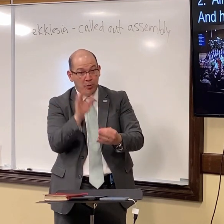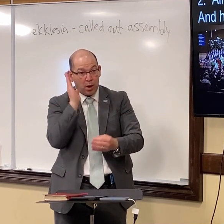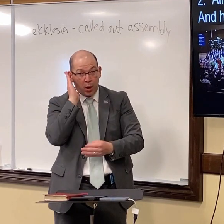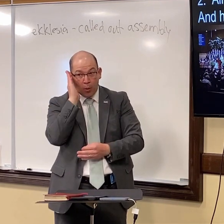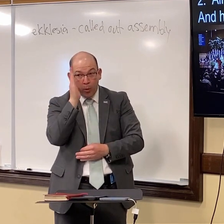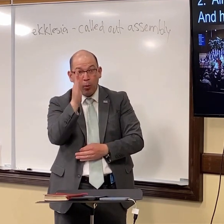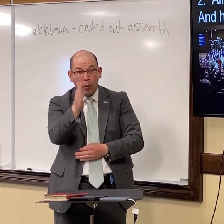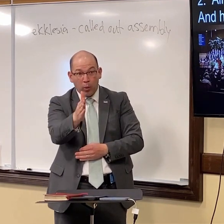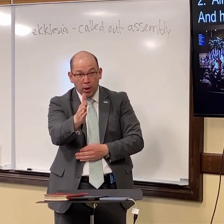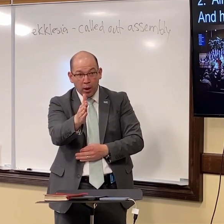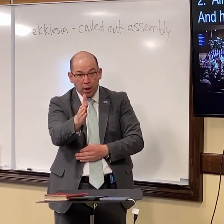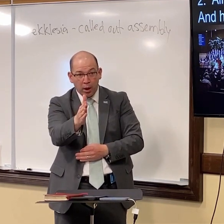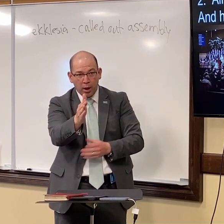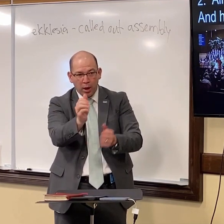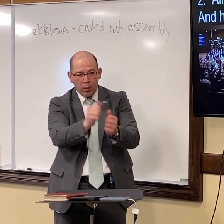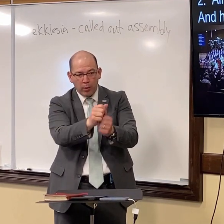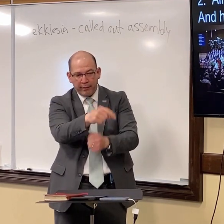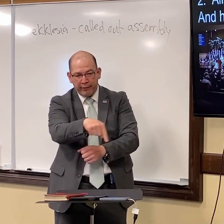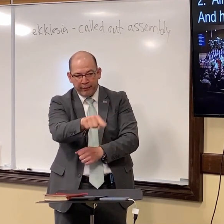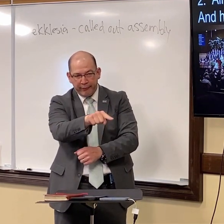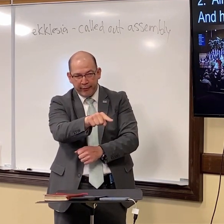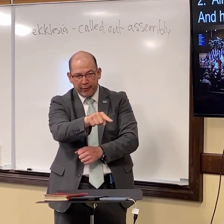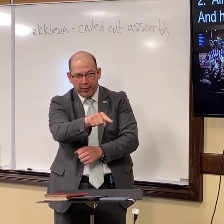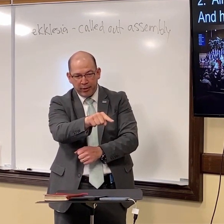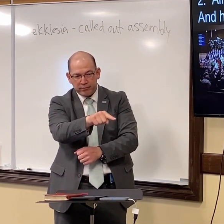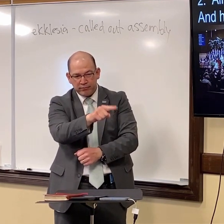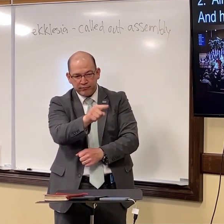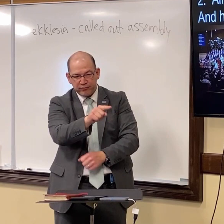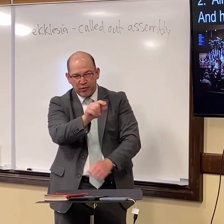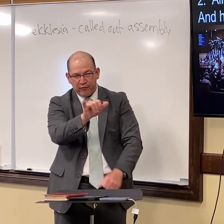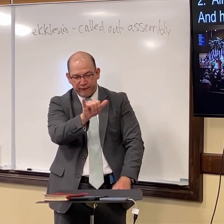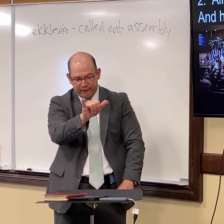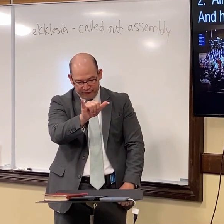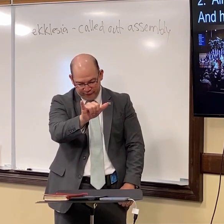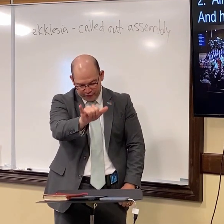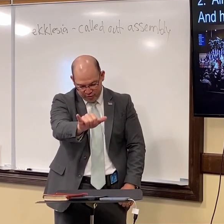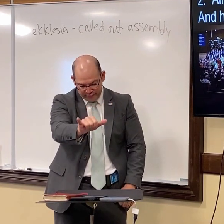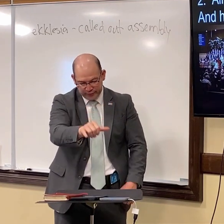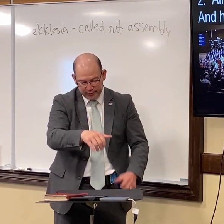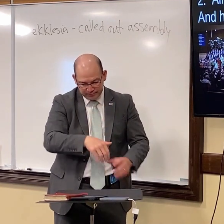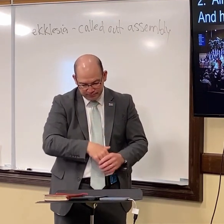Also, that the Holy Spirit will be with them forever.